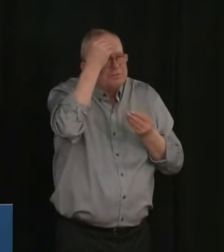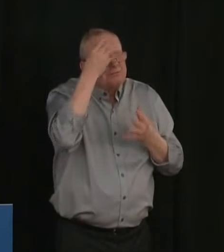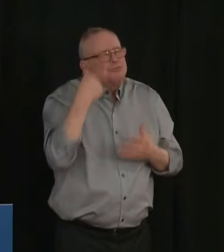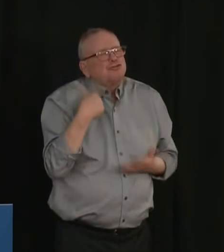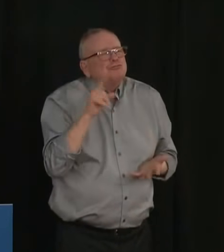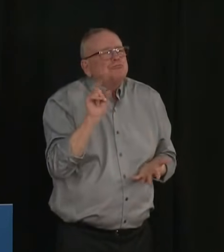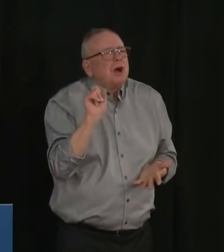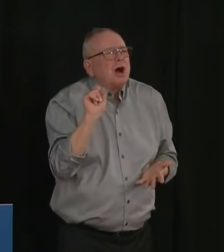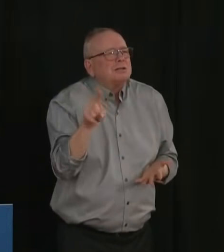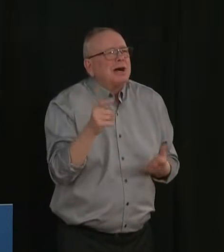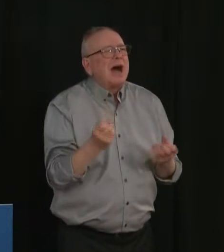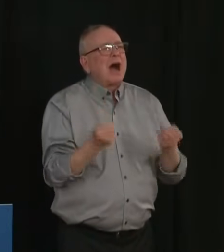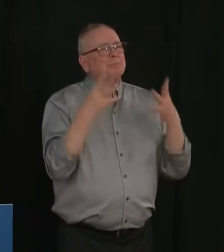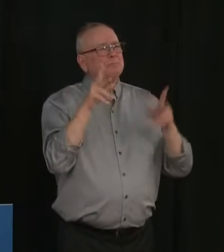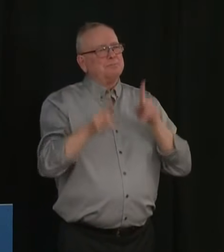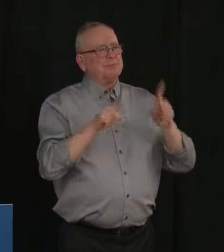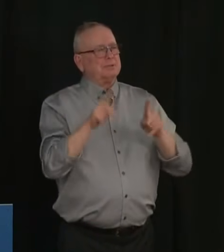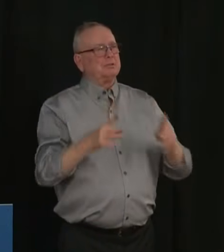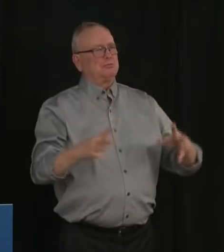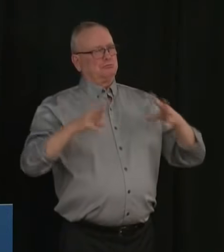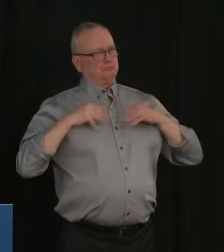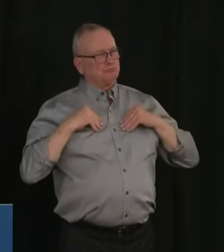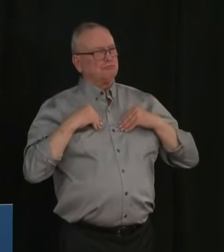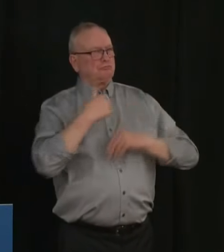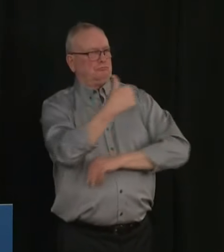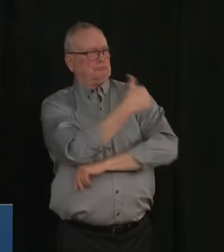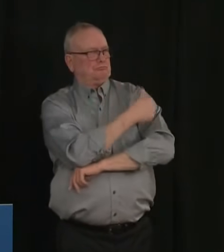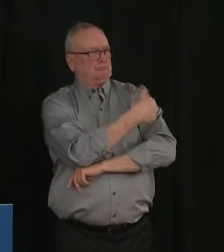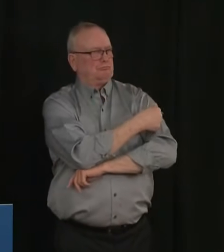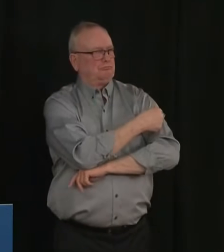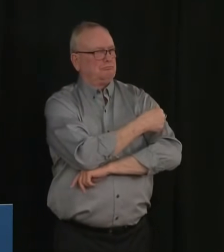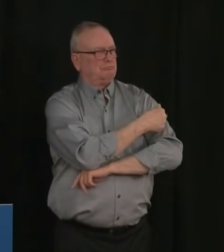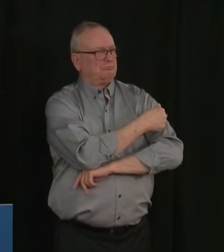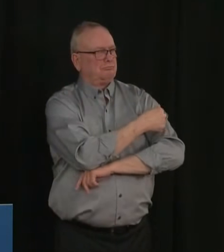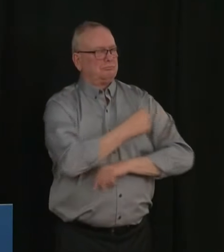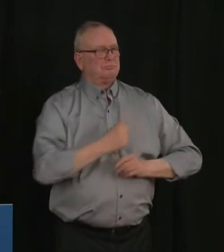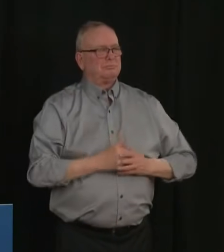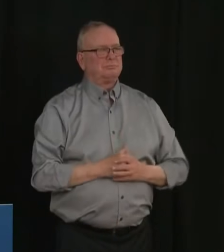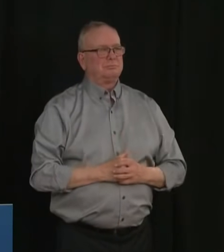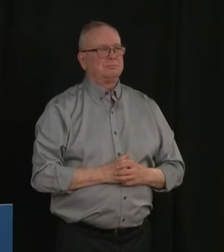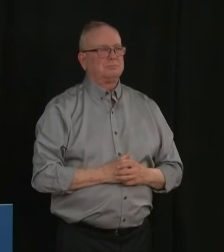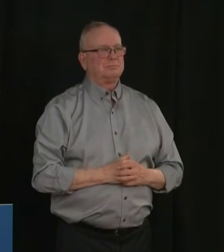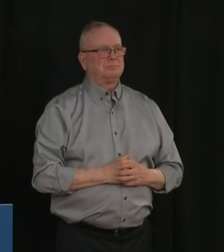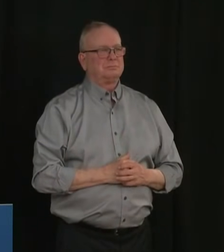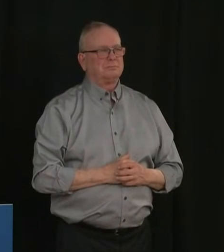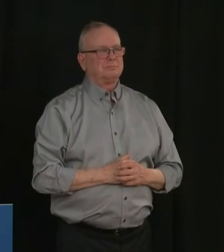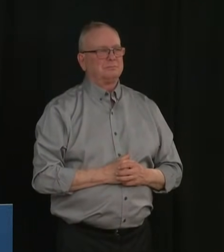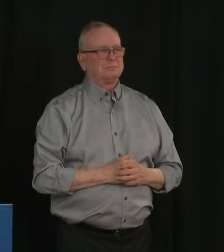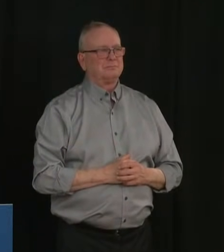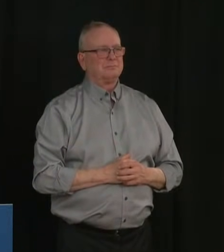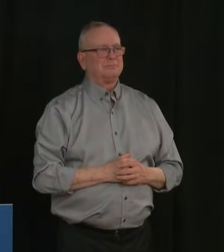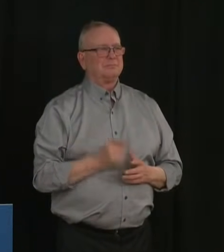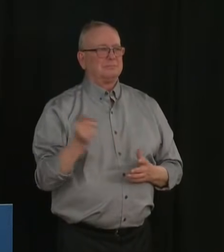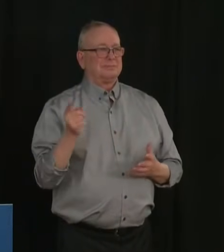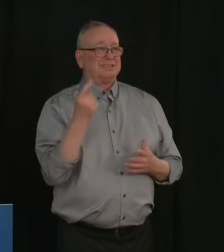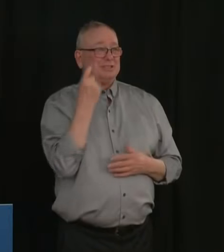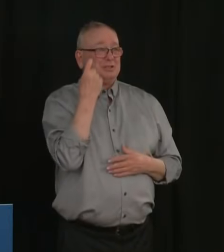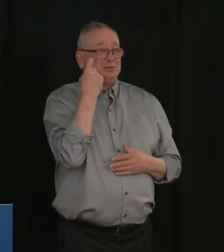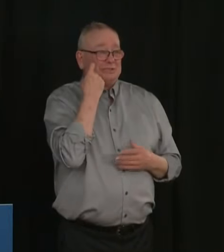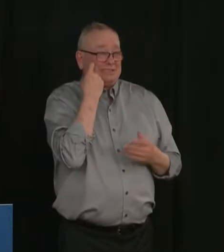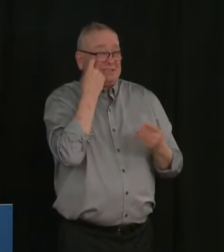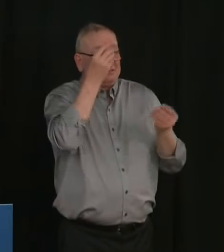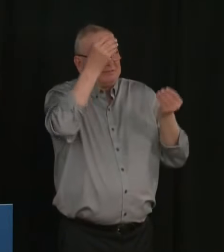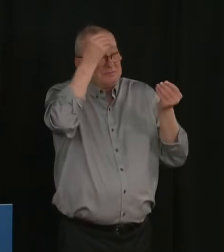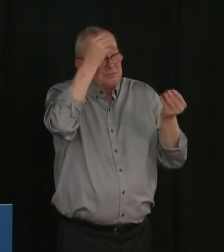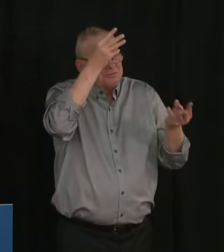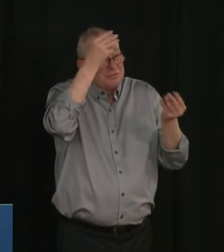How many people who are eligible are getting in the queue? The most recent data that I've looked at shows